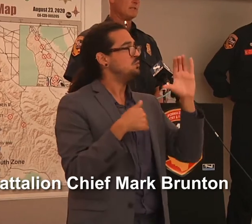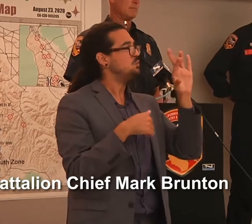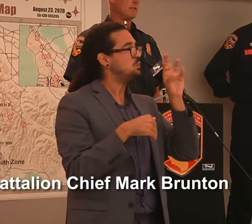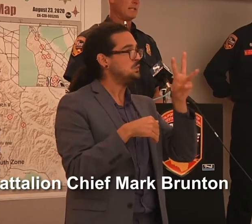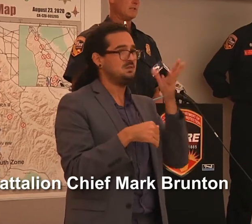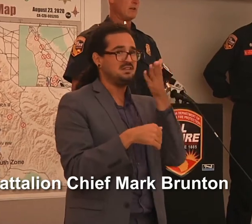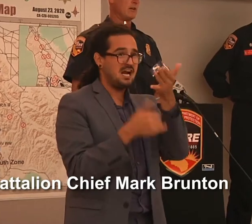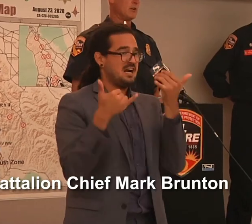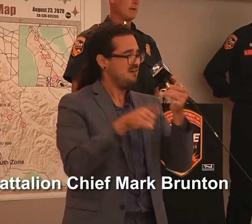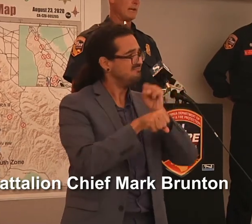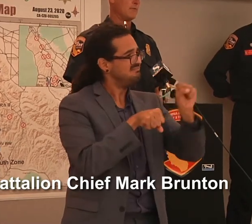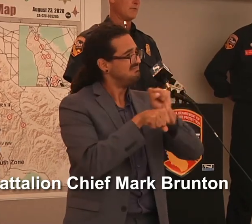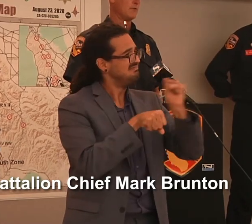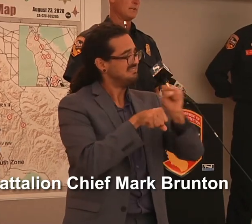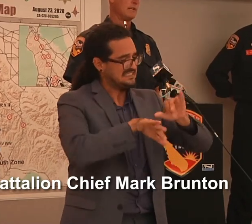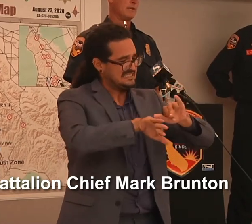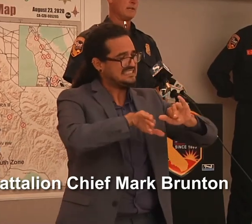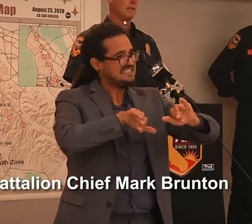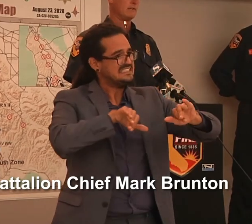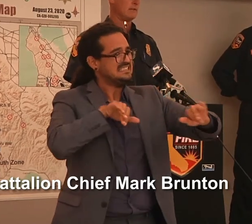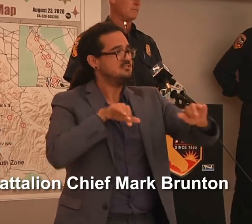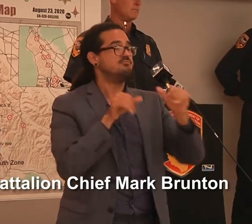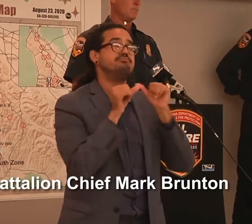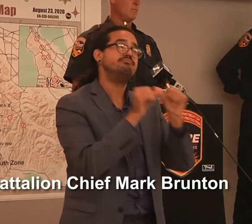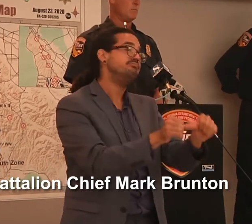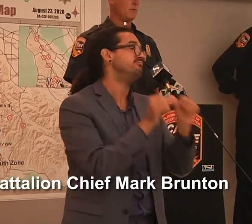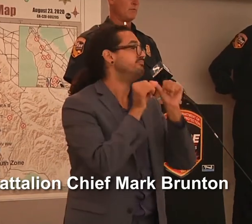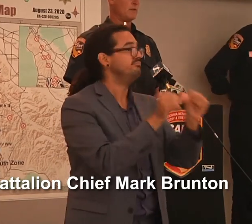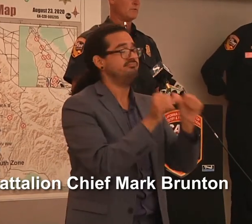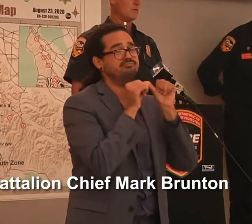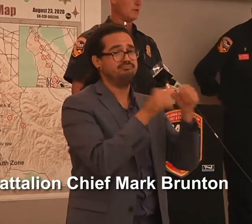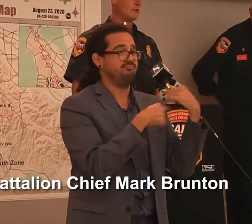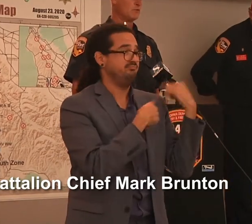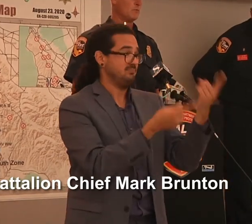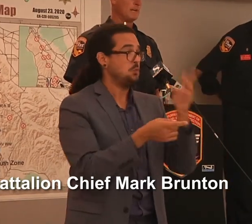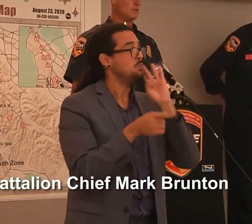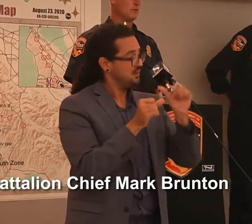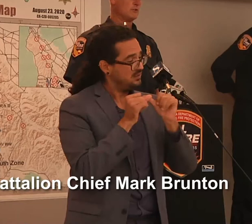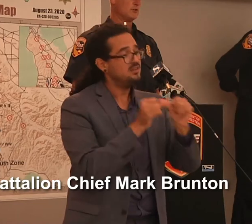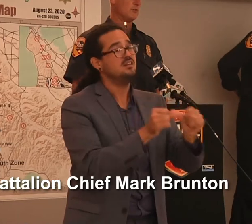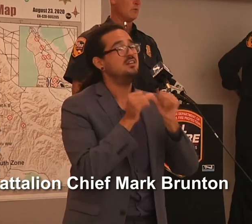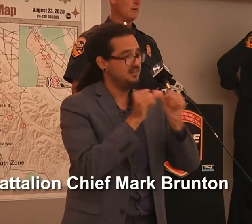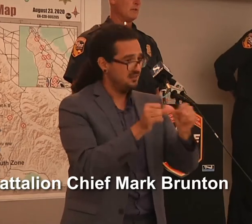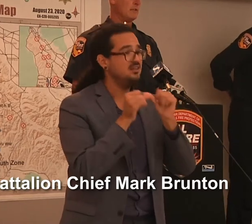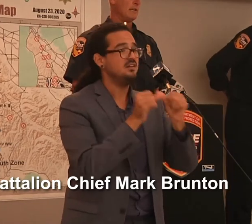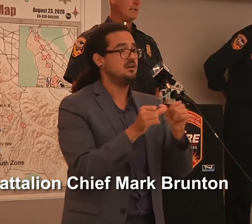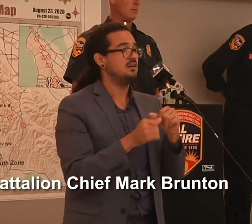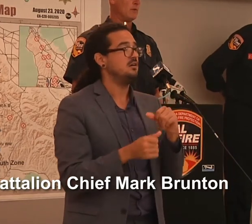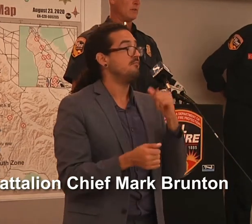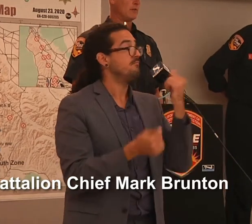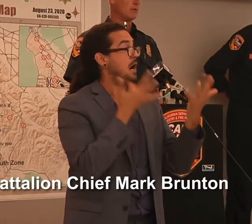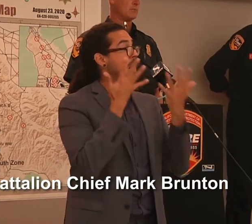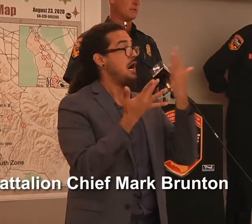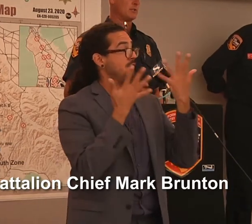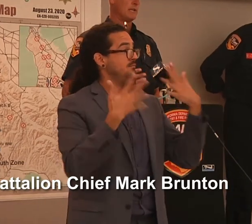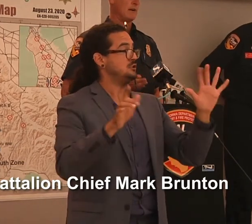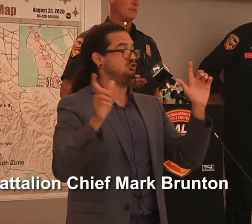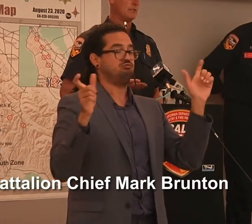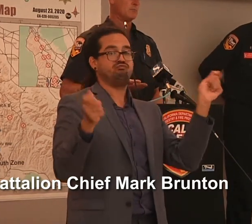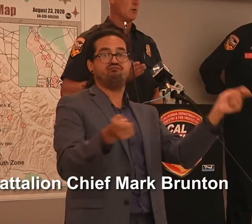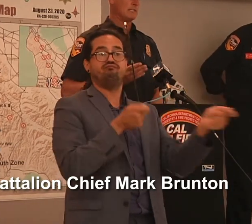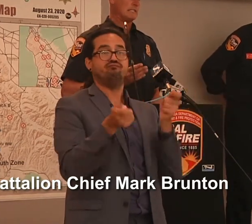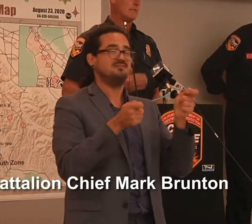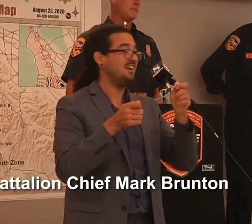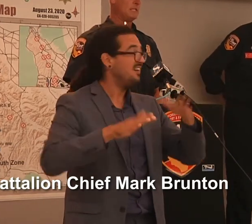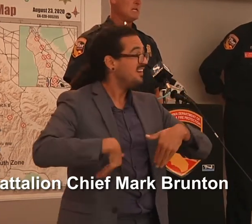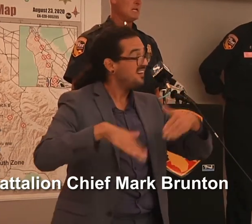it's going to be something that's an ongoing effort, and you know, fire isn't fully controlled by any stretch, so that will occur, especially now that